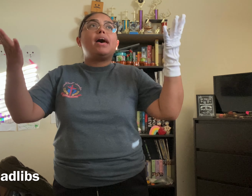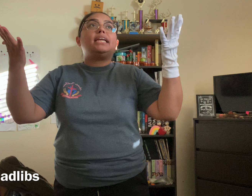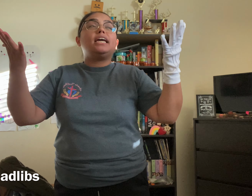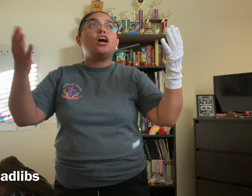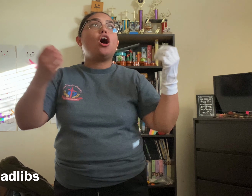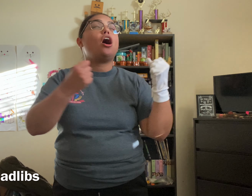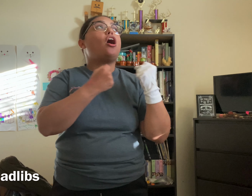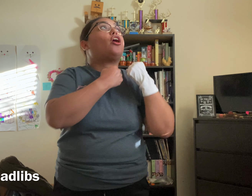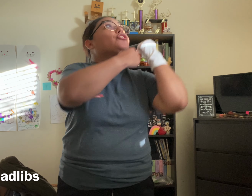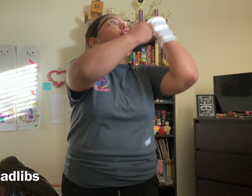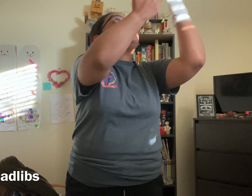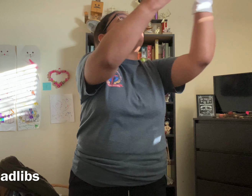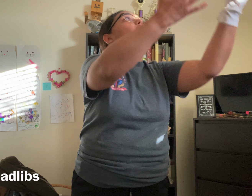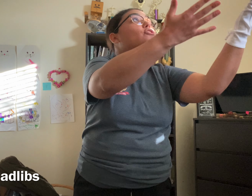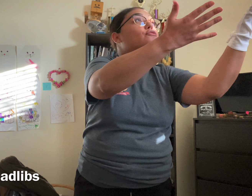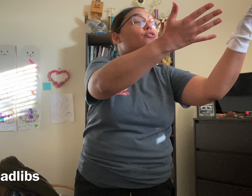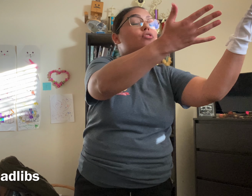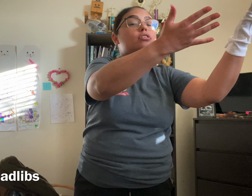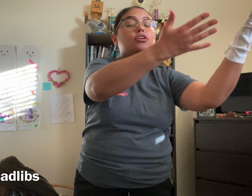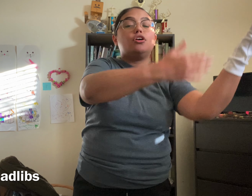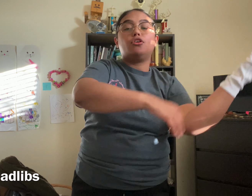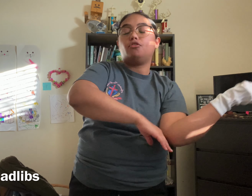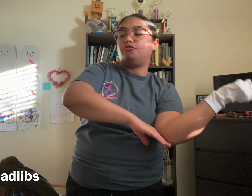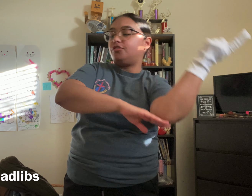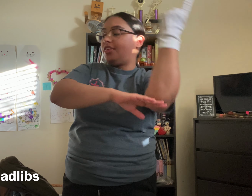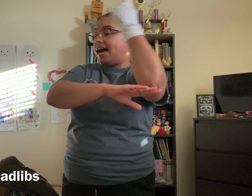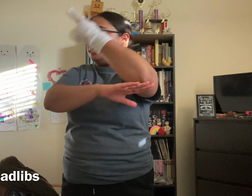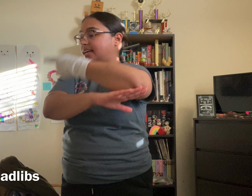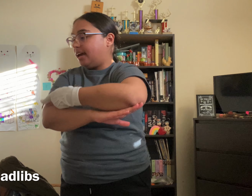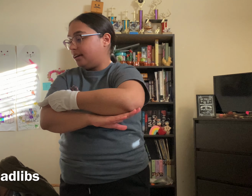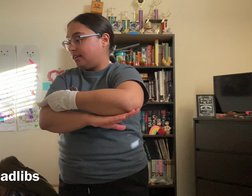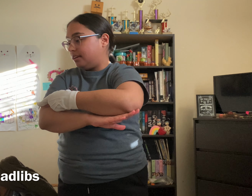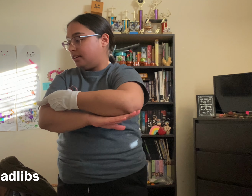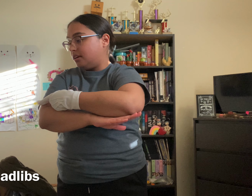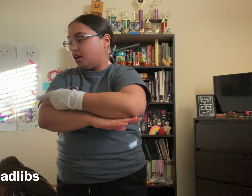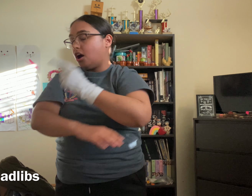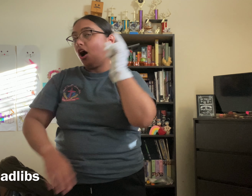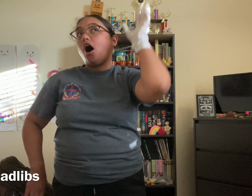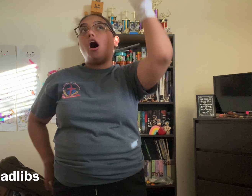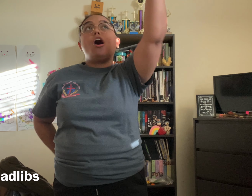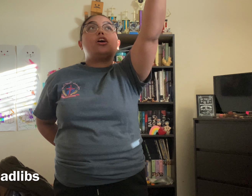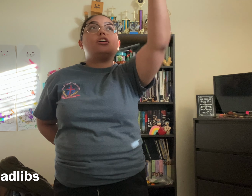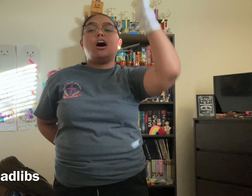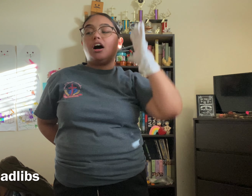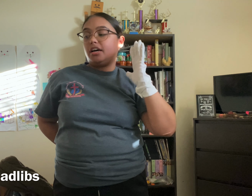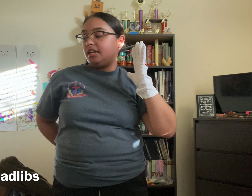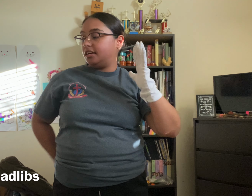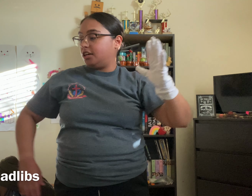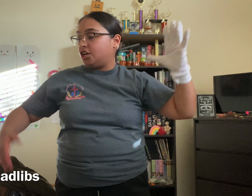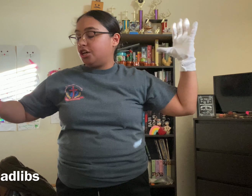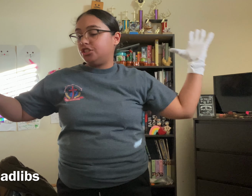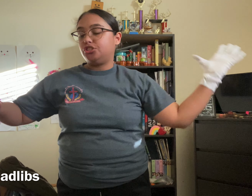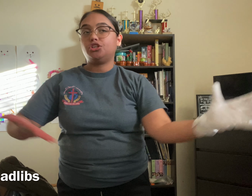many are thankful for that day? Our God